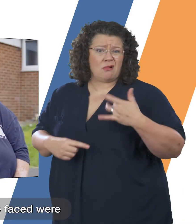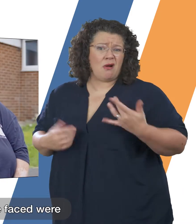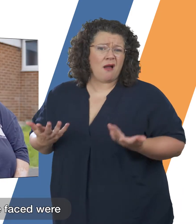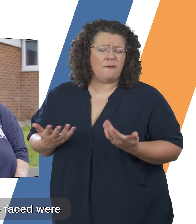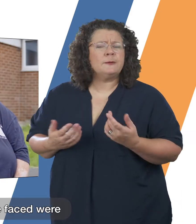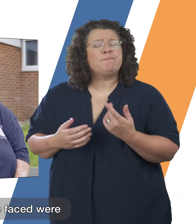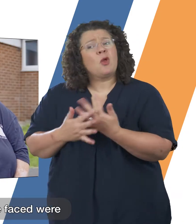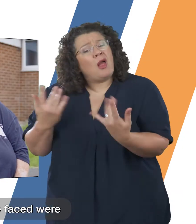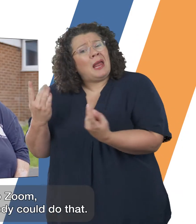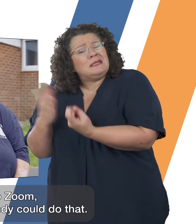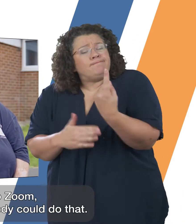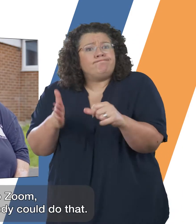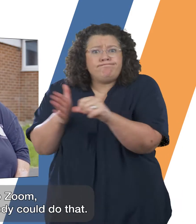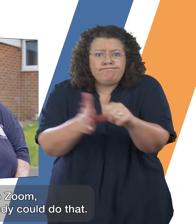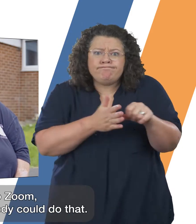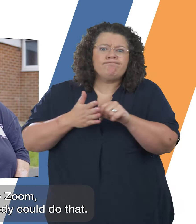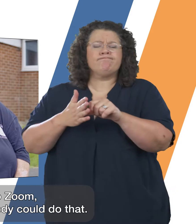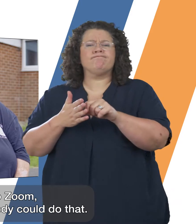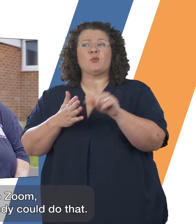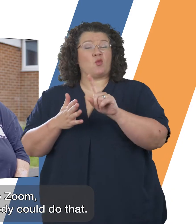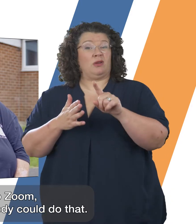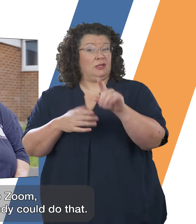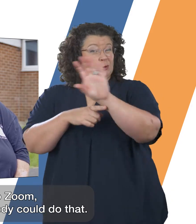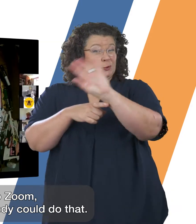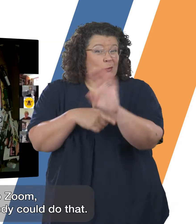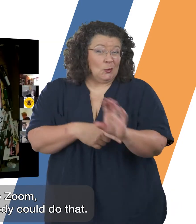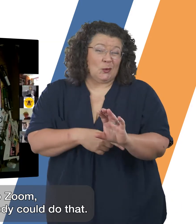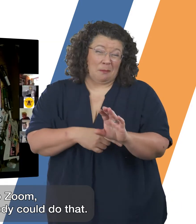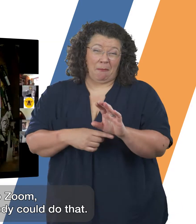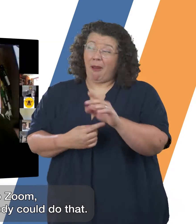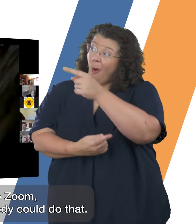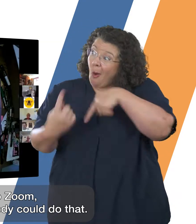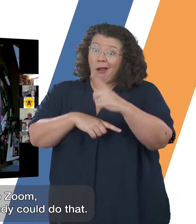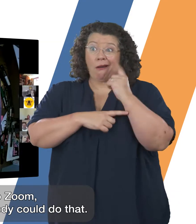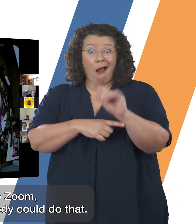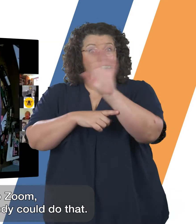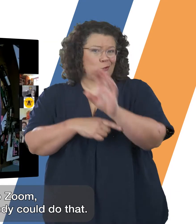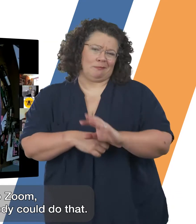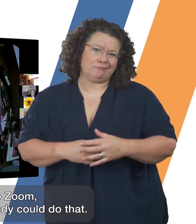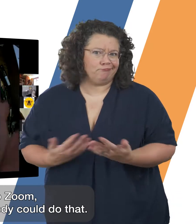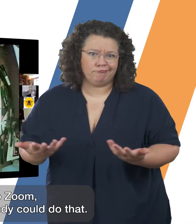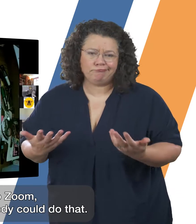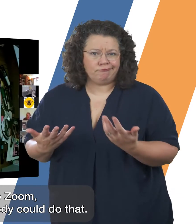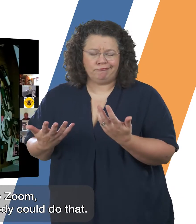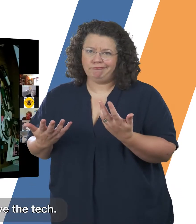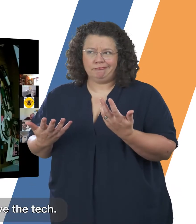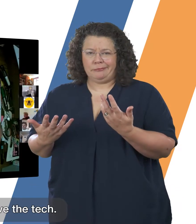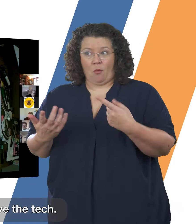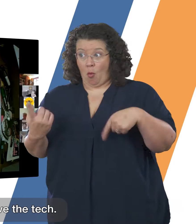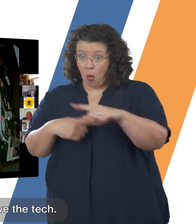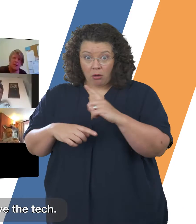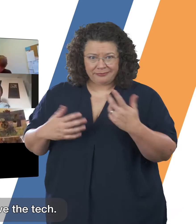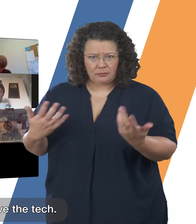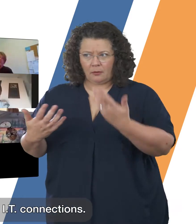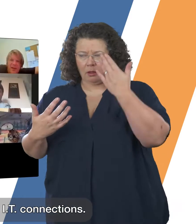that we faced were, we went on to Zoom, but at first not everybody could do that. They didn't